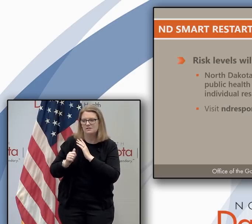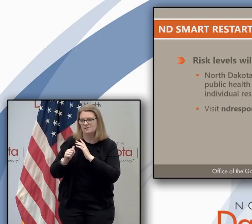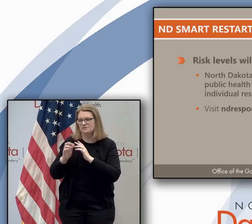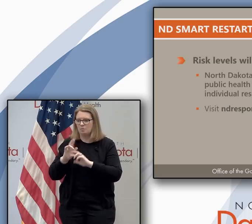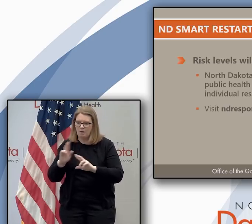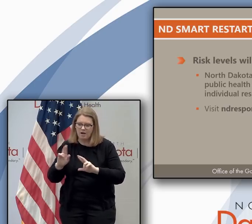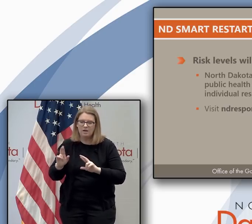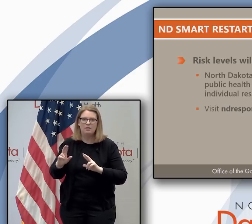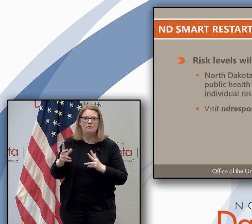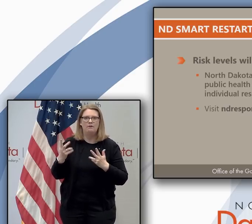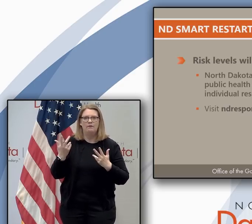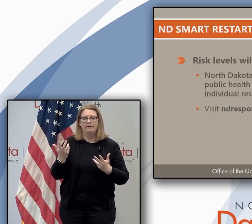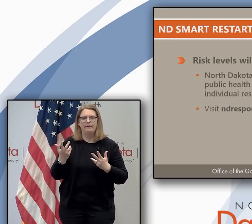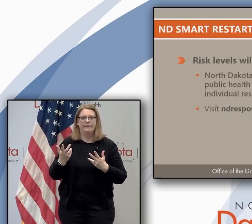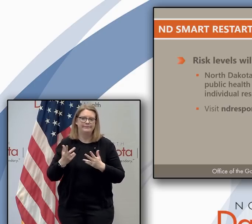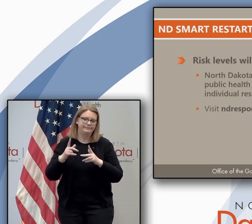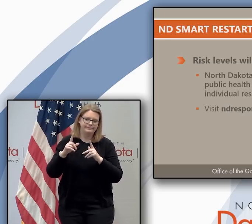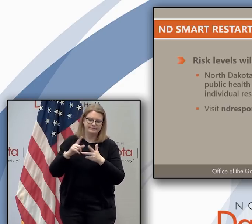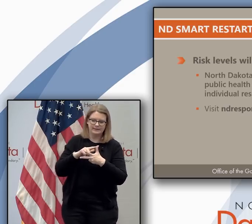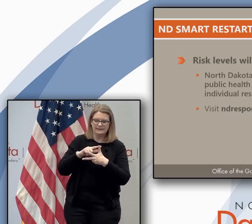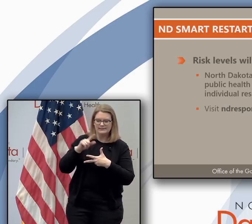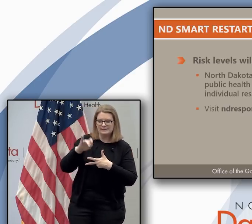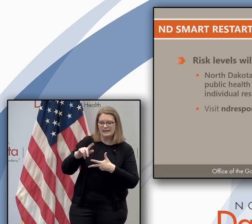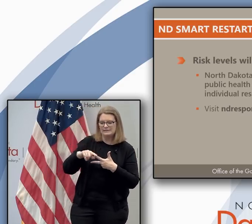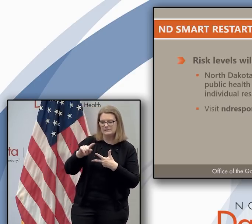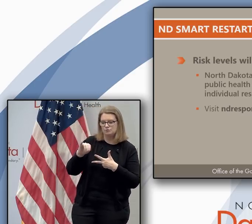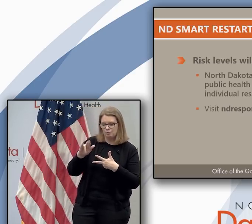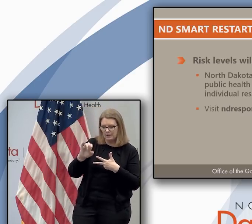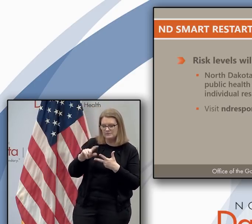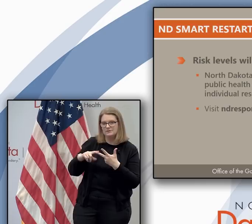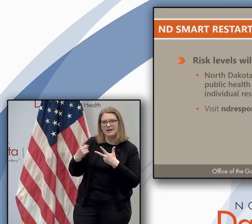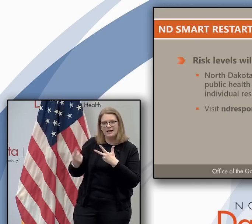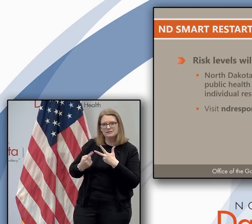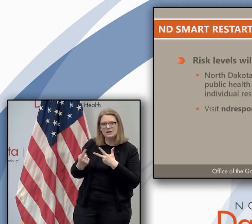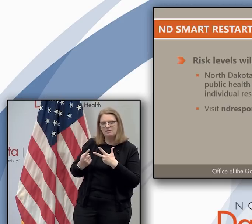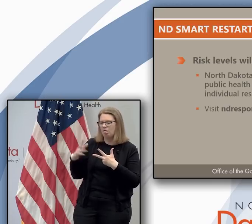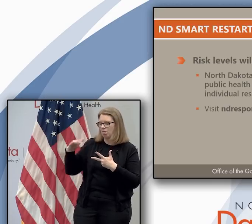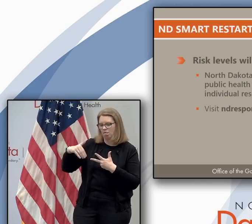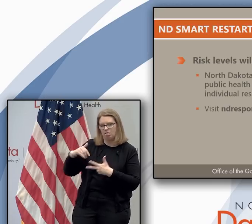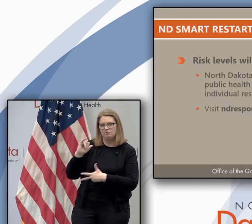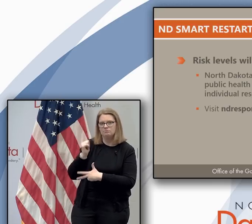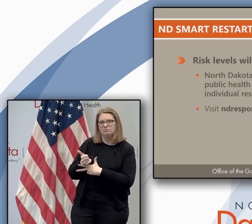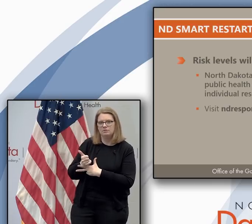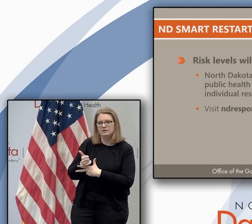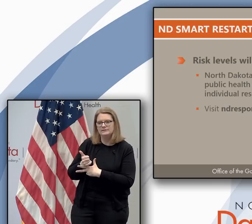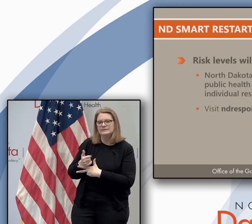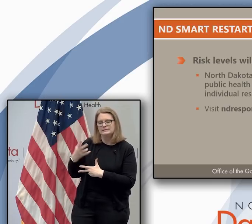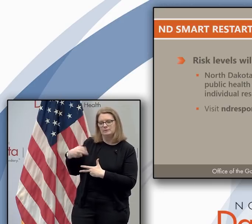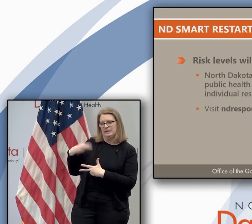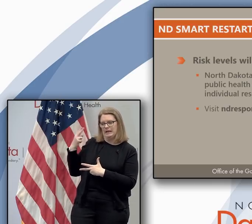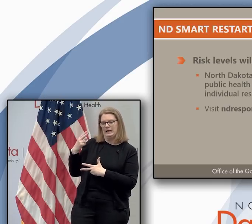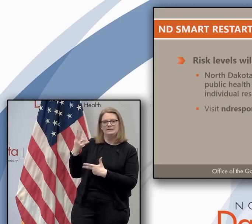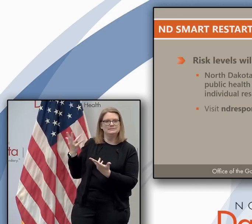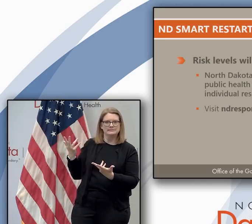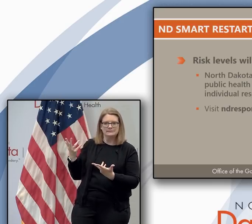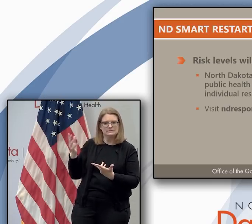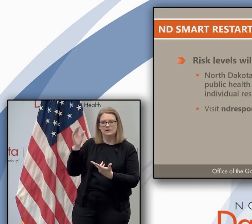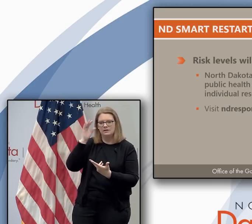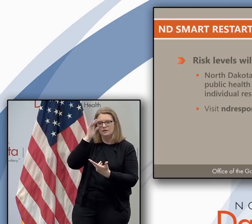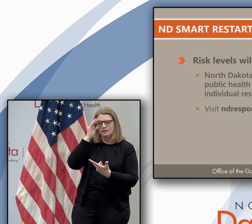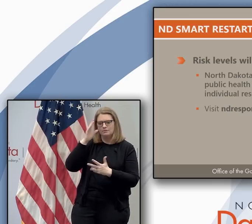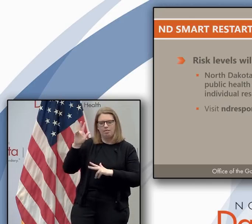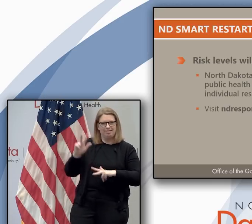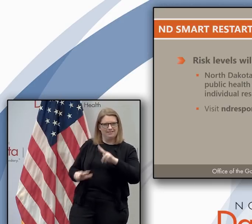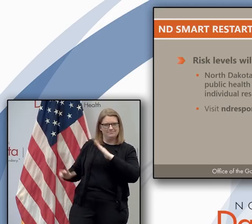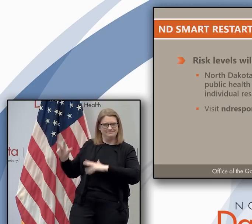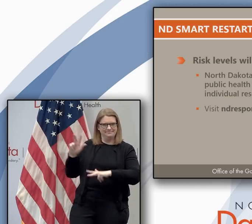terms of the test, trace, isolate capabilities. We didn't have that, and so we were in the high. We knew less. We were